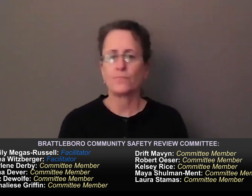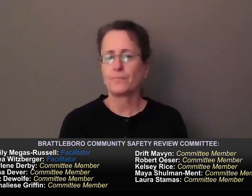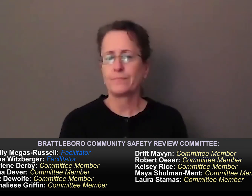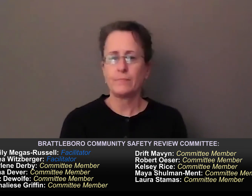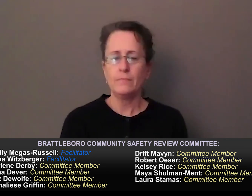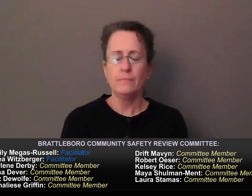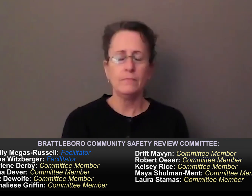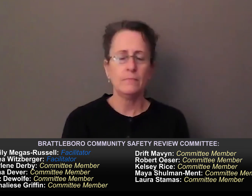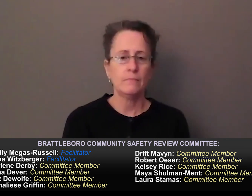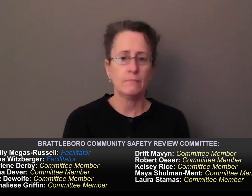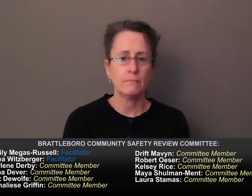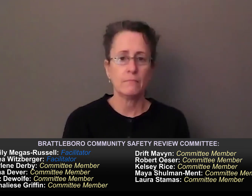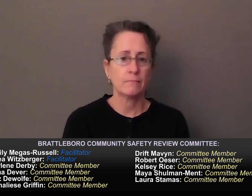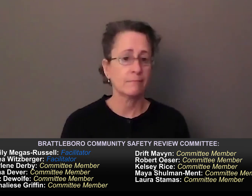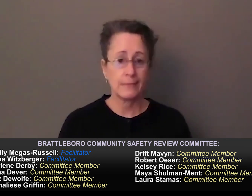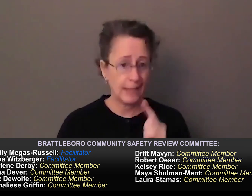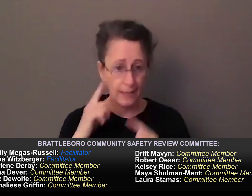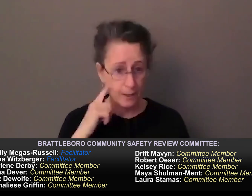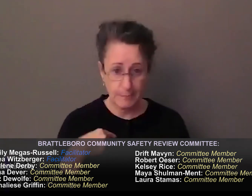No?